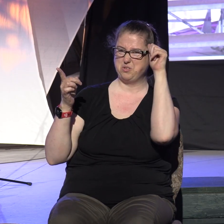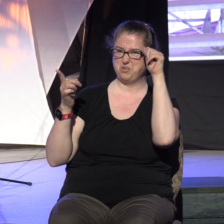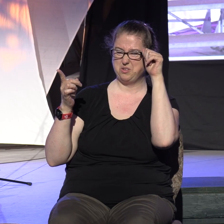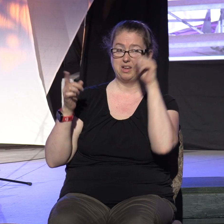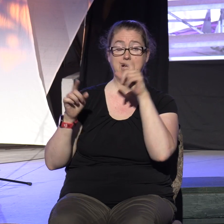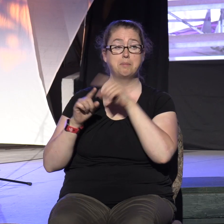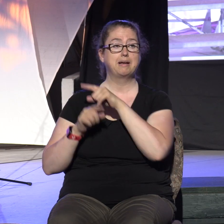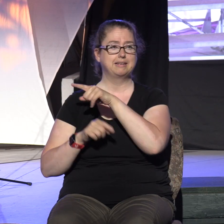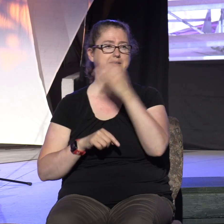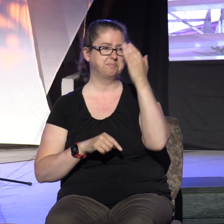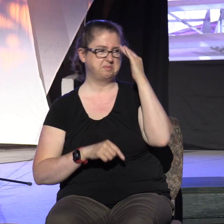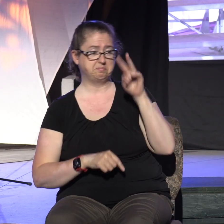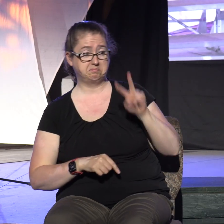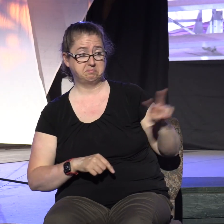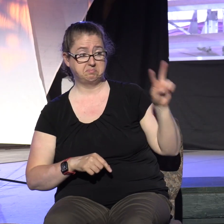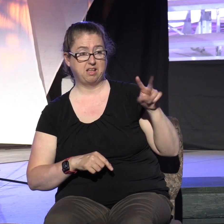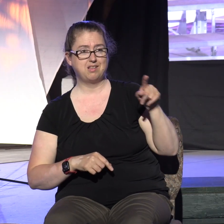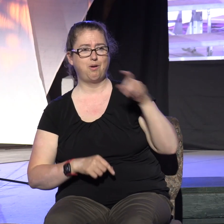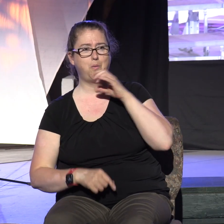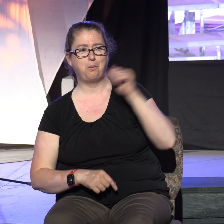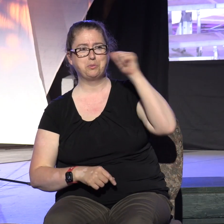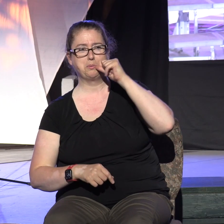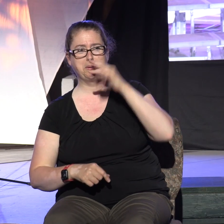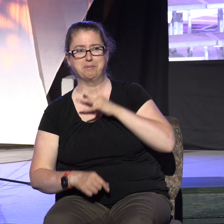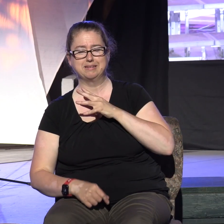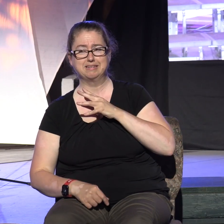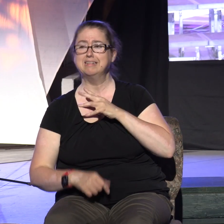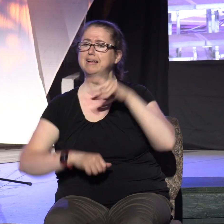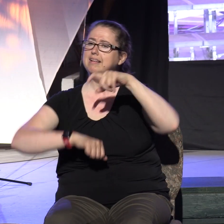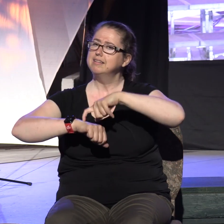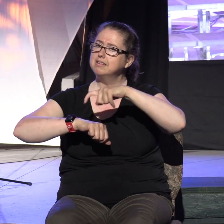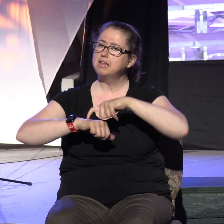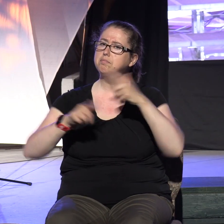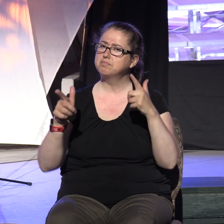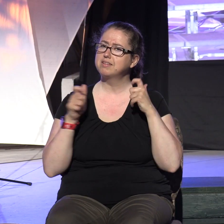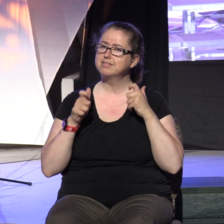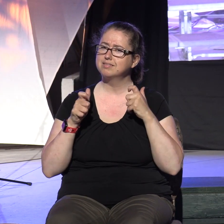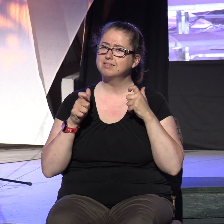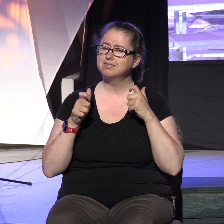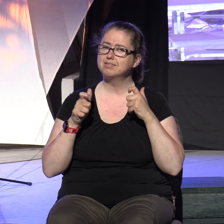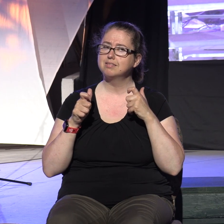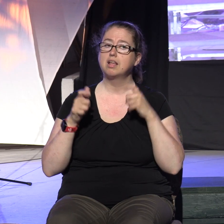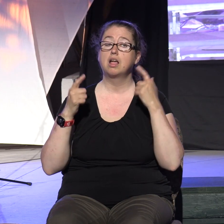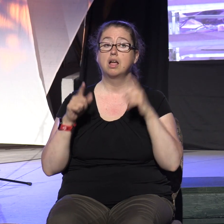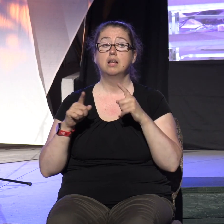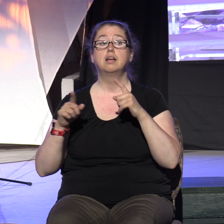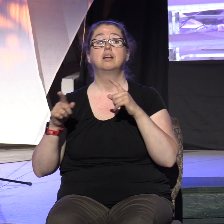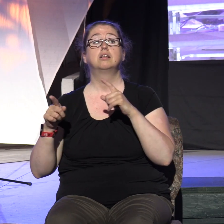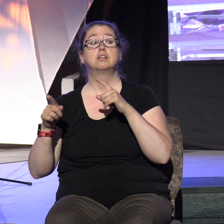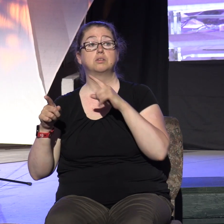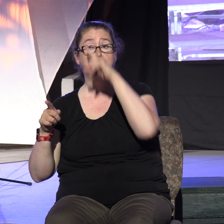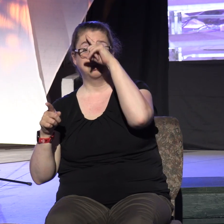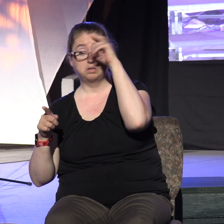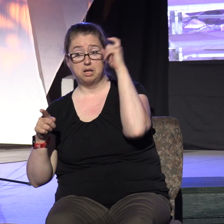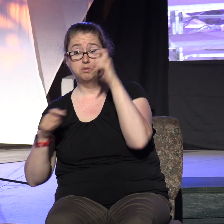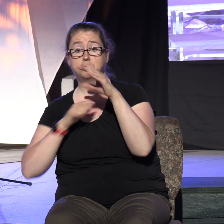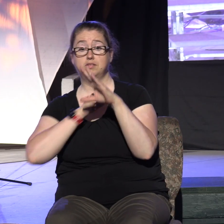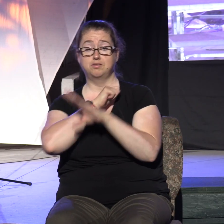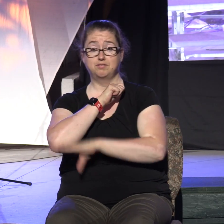phase of life. And Solomon has very vivid language here, where